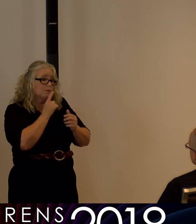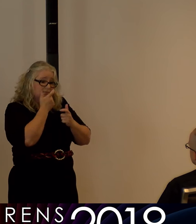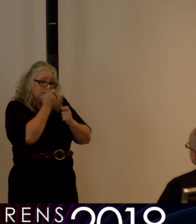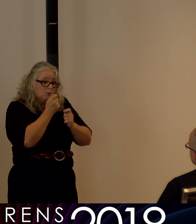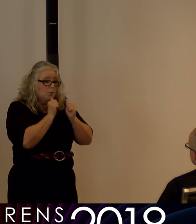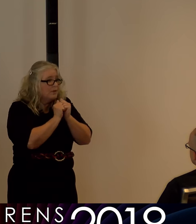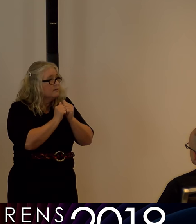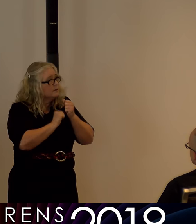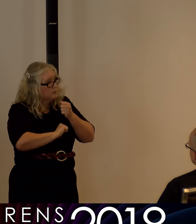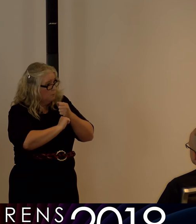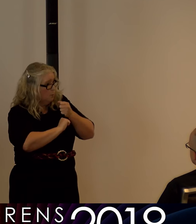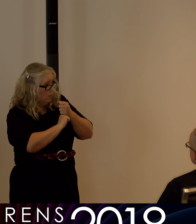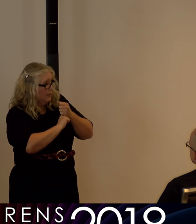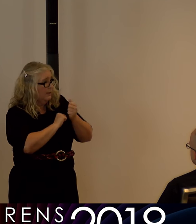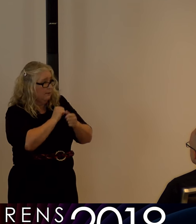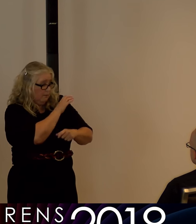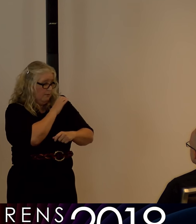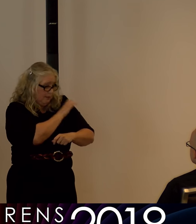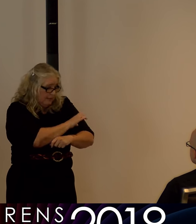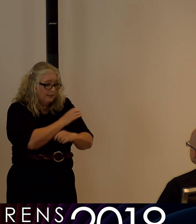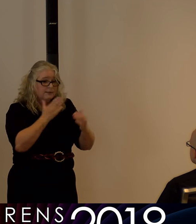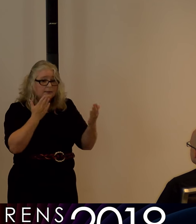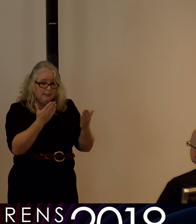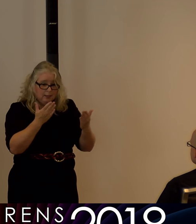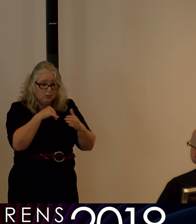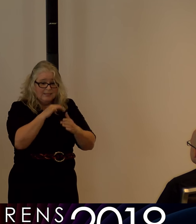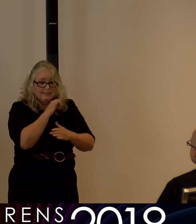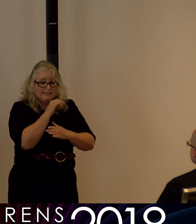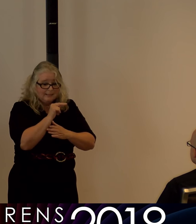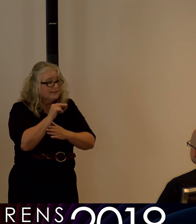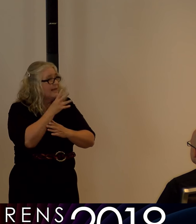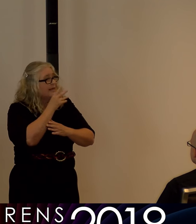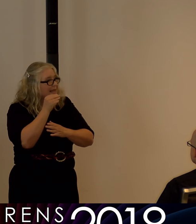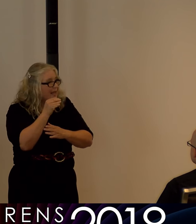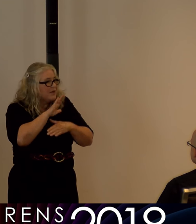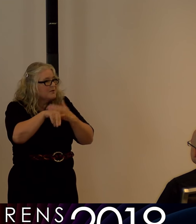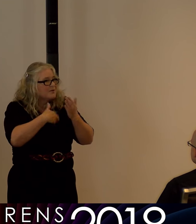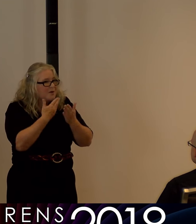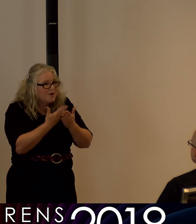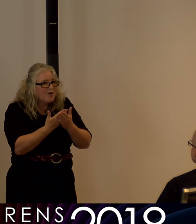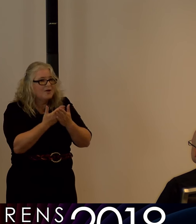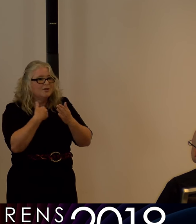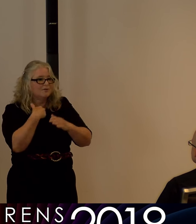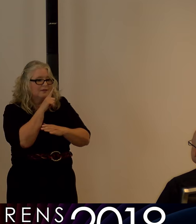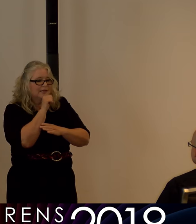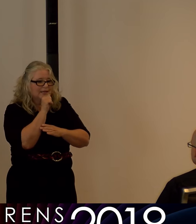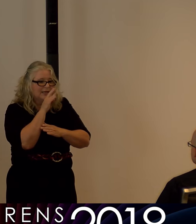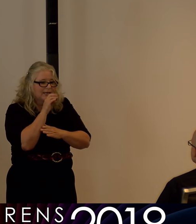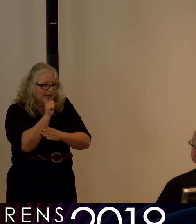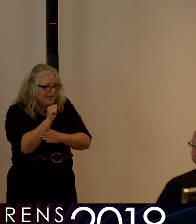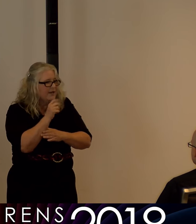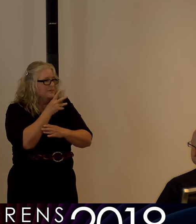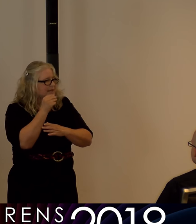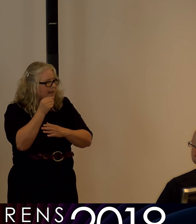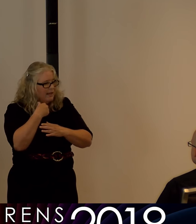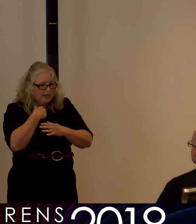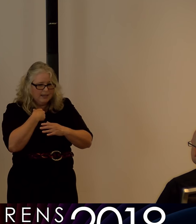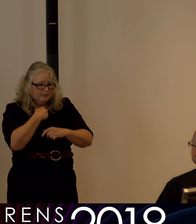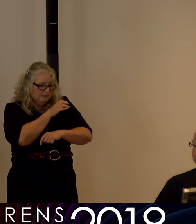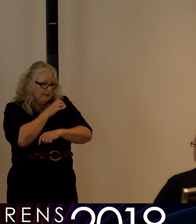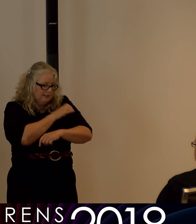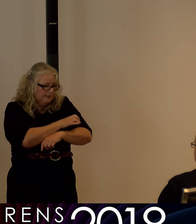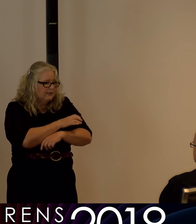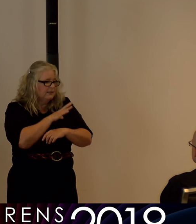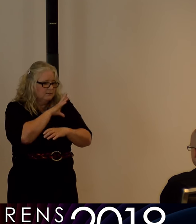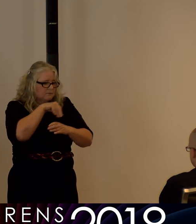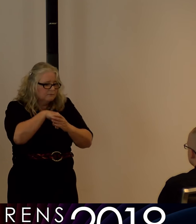interested in supporting research that goes on in all of the laboratories and clinics that have invested in CHARGE syndrome. So it's